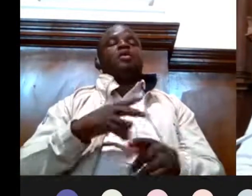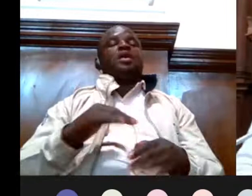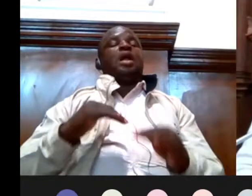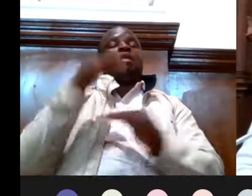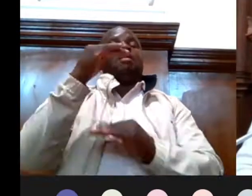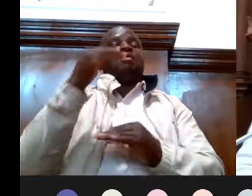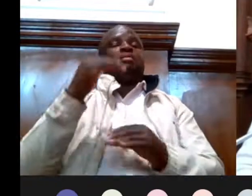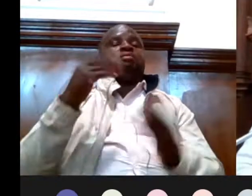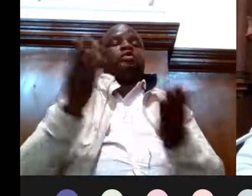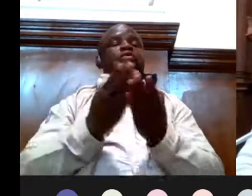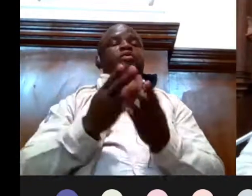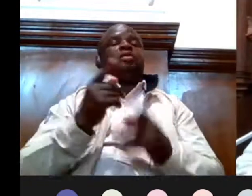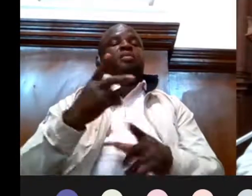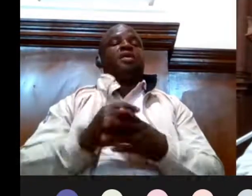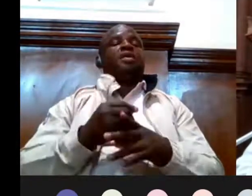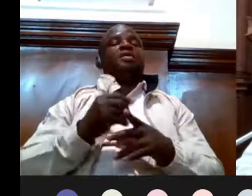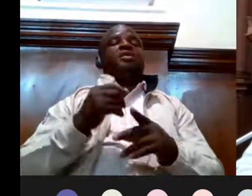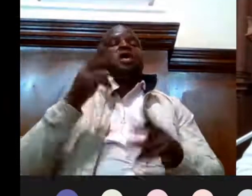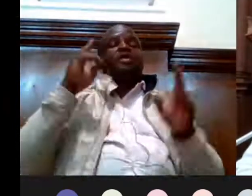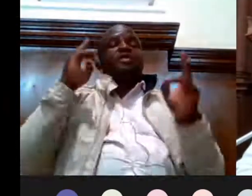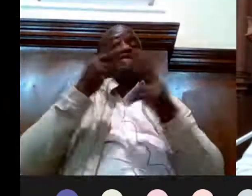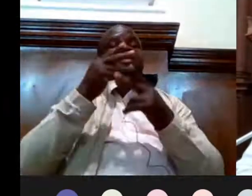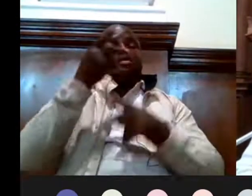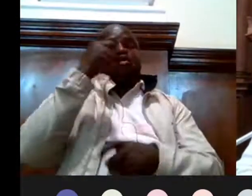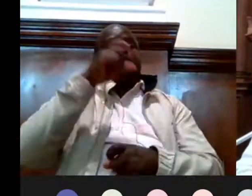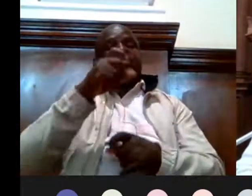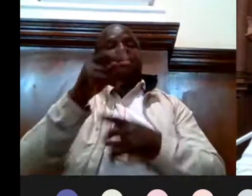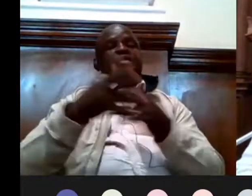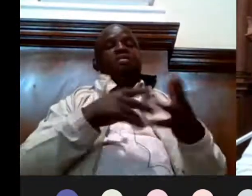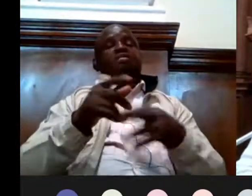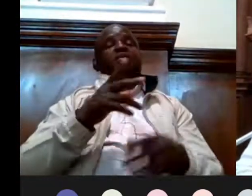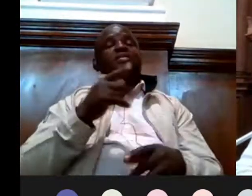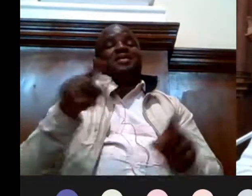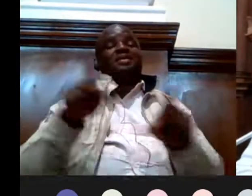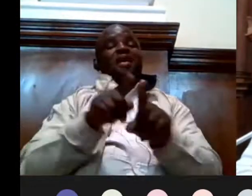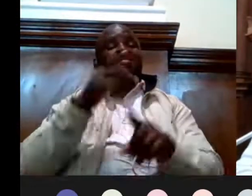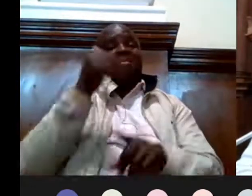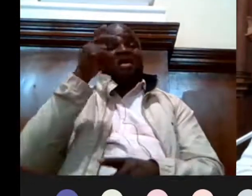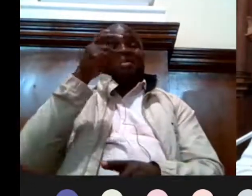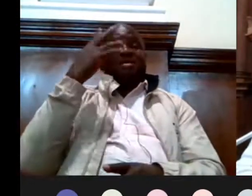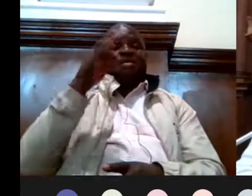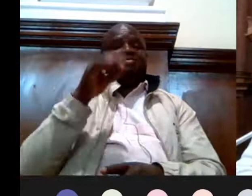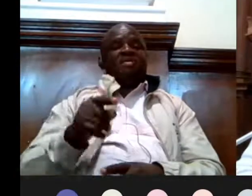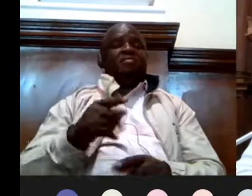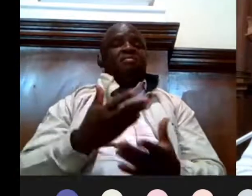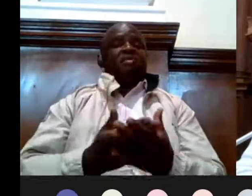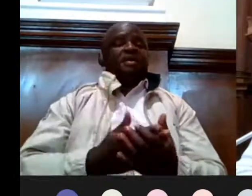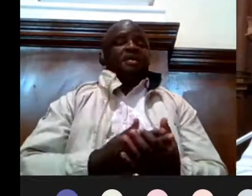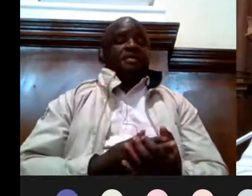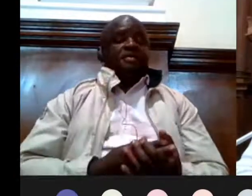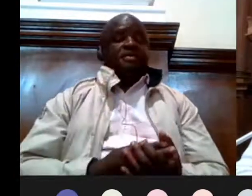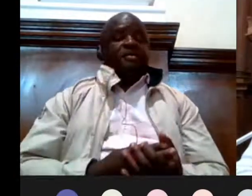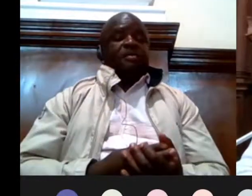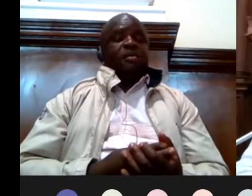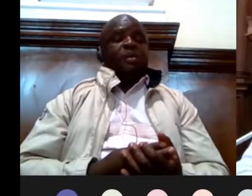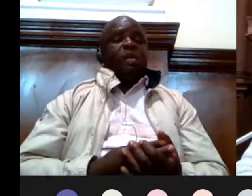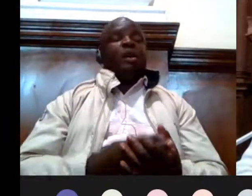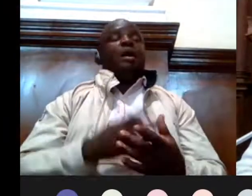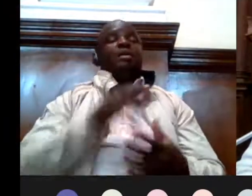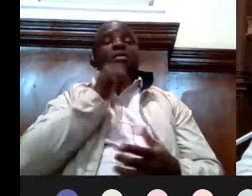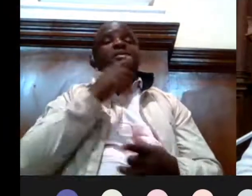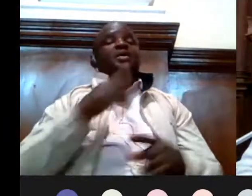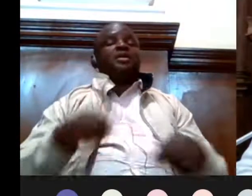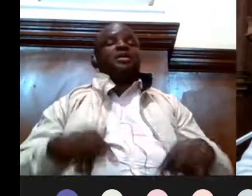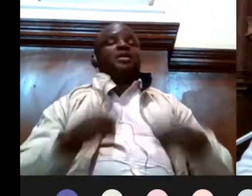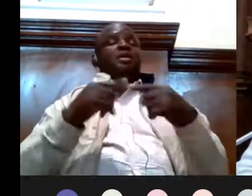di-secondary schools le di-tertiary moo e leng hore wona mmuso ona wa African National Congress ka hara diphephetso